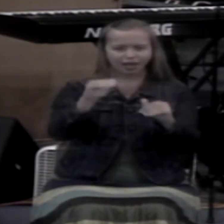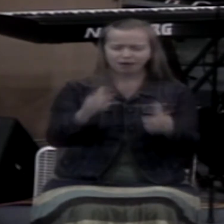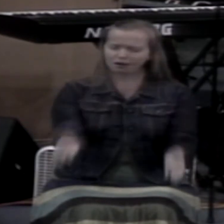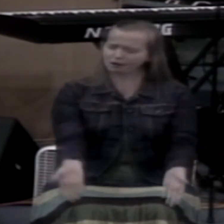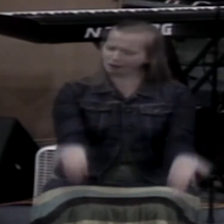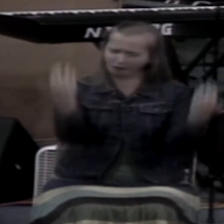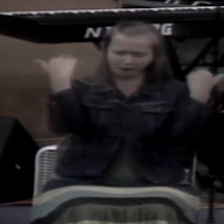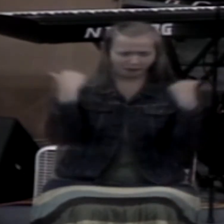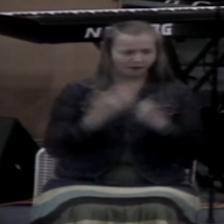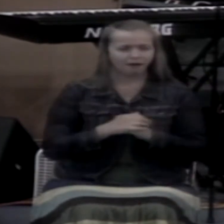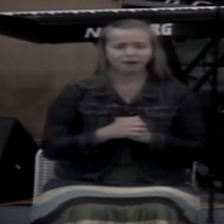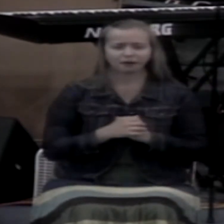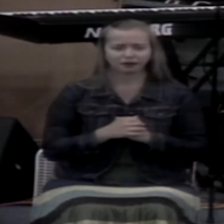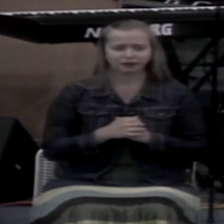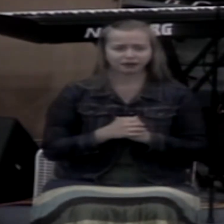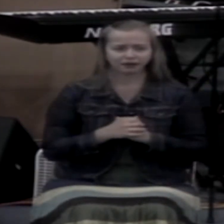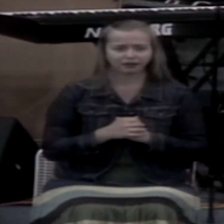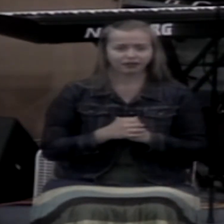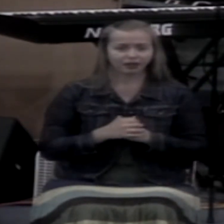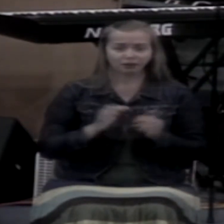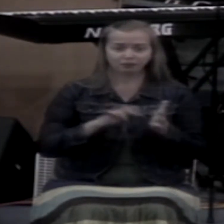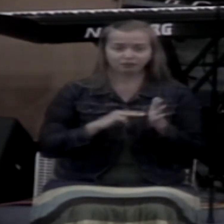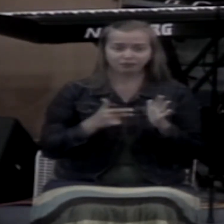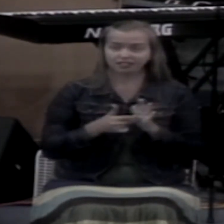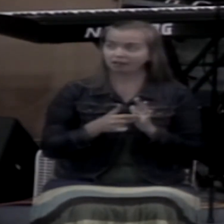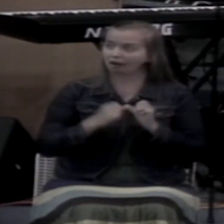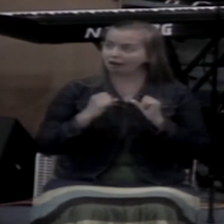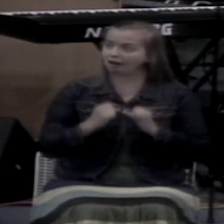Now, it might not fit